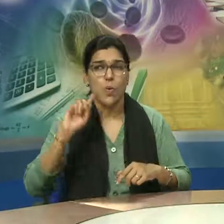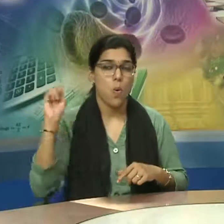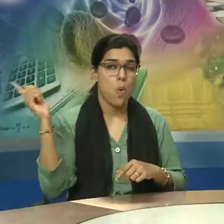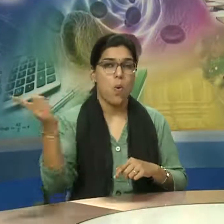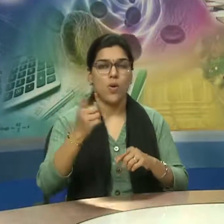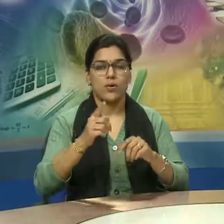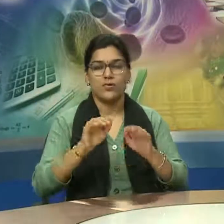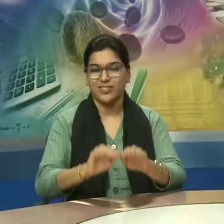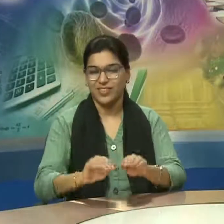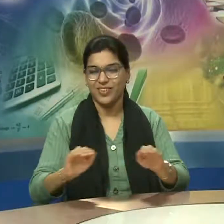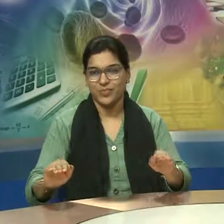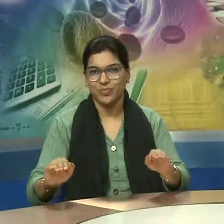As a children,